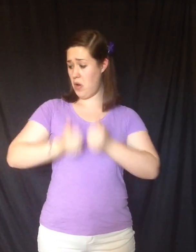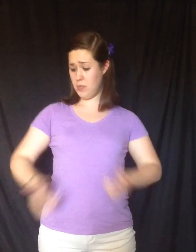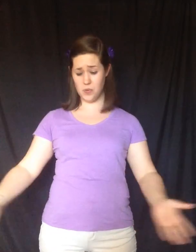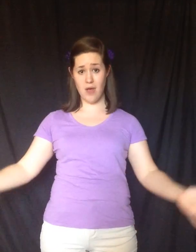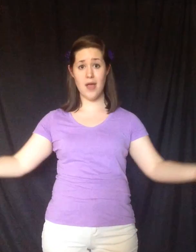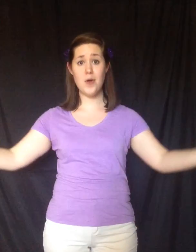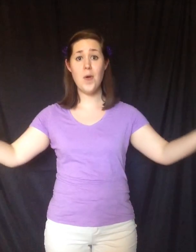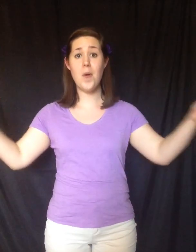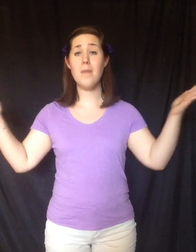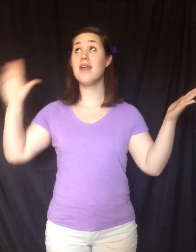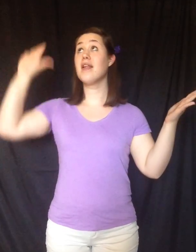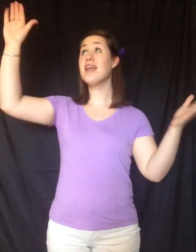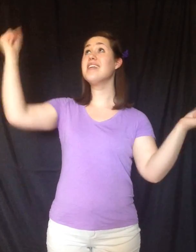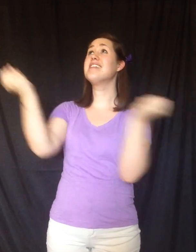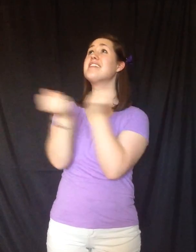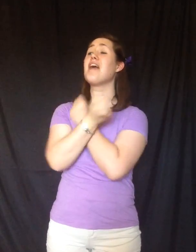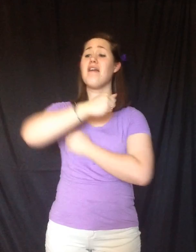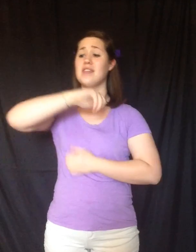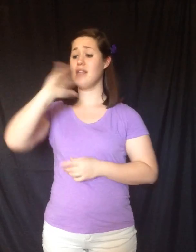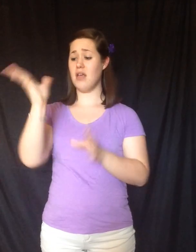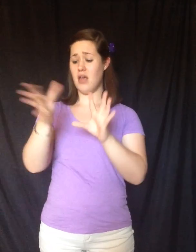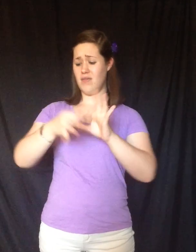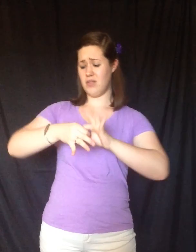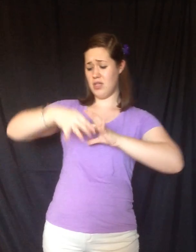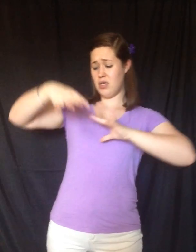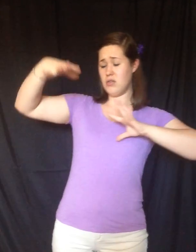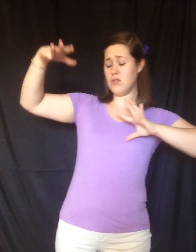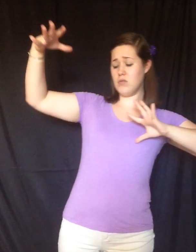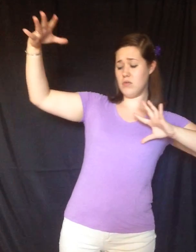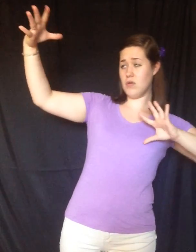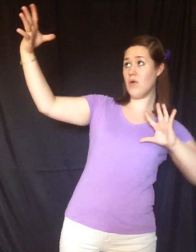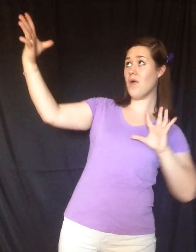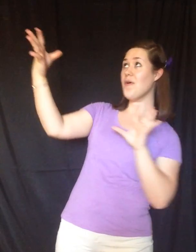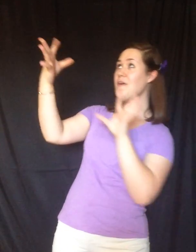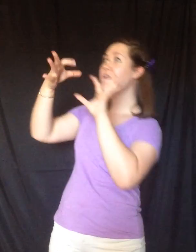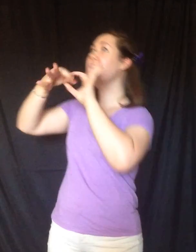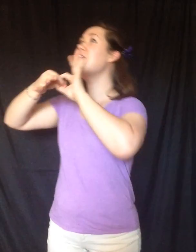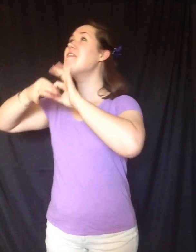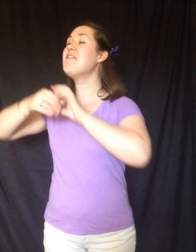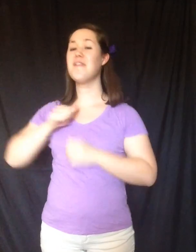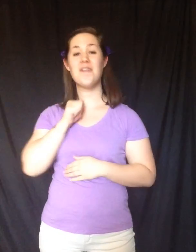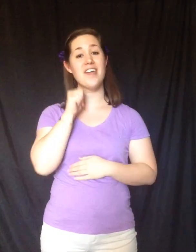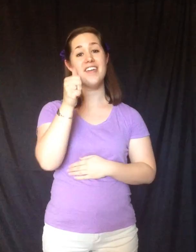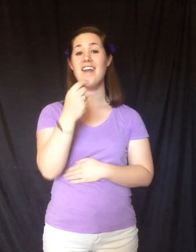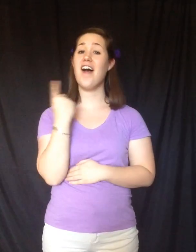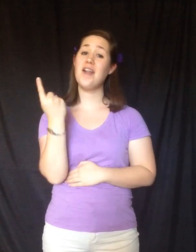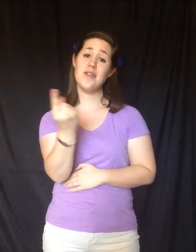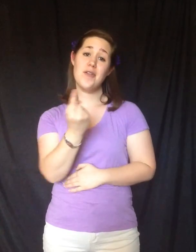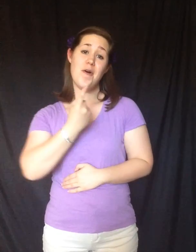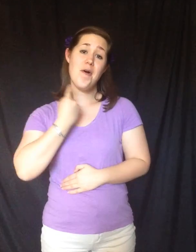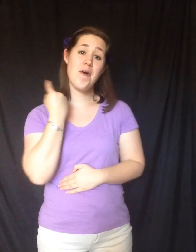arms wide open, his love has never let you go, you're not alone,